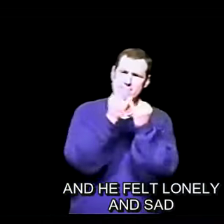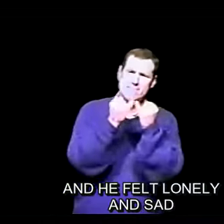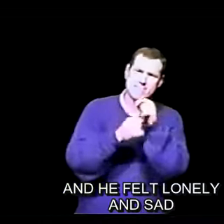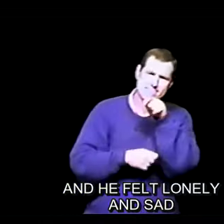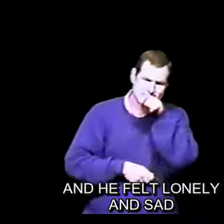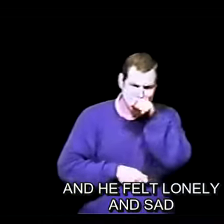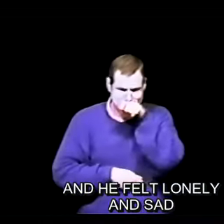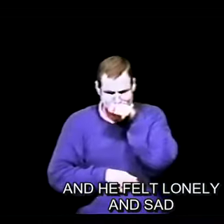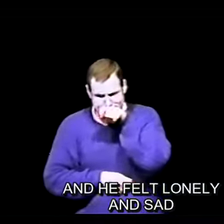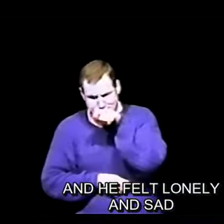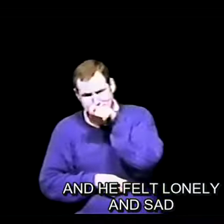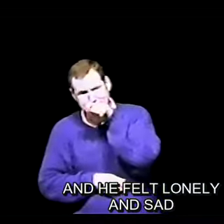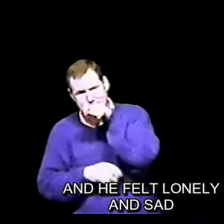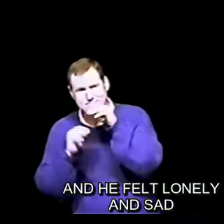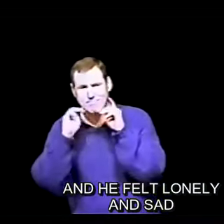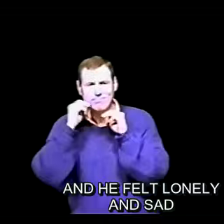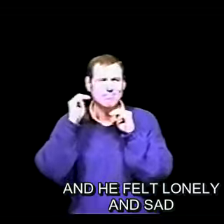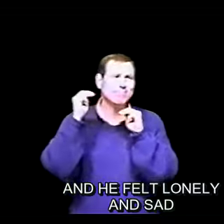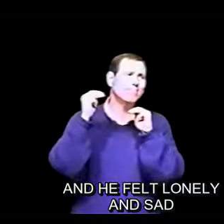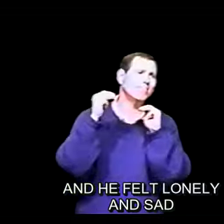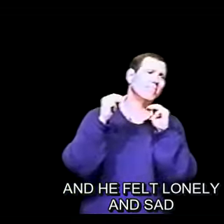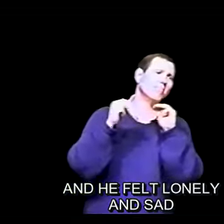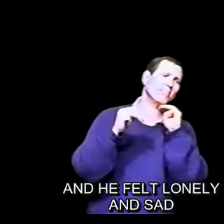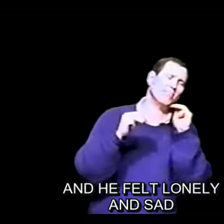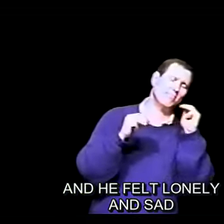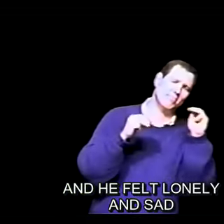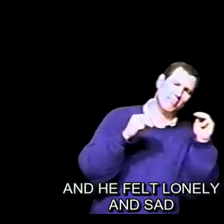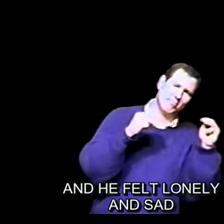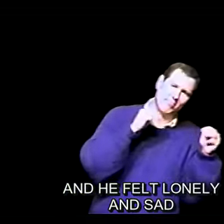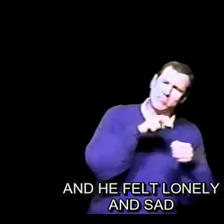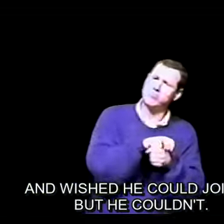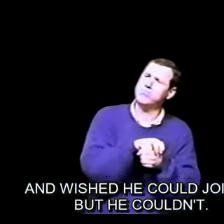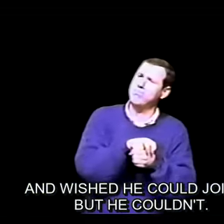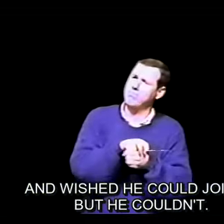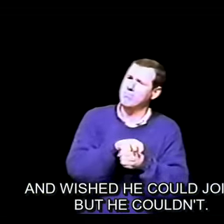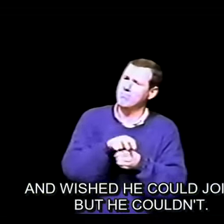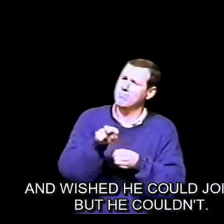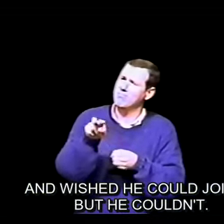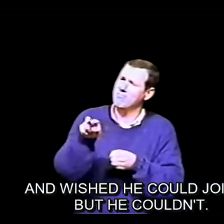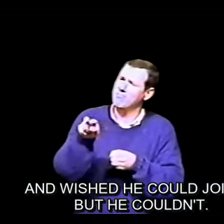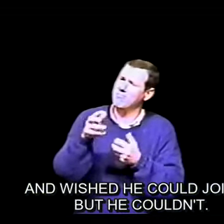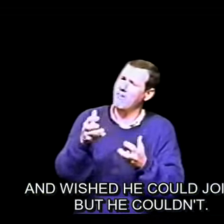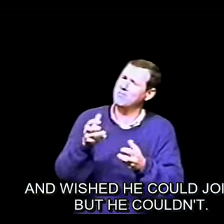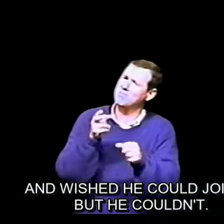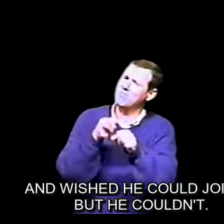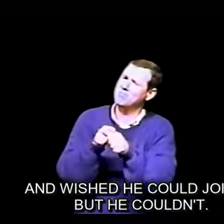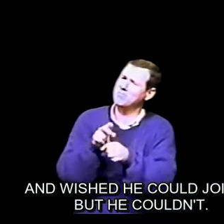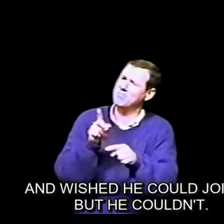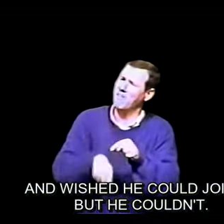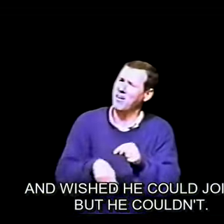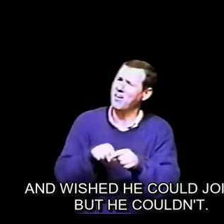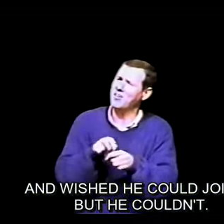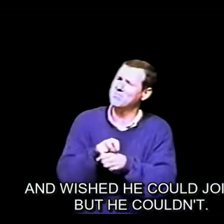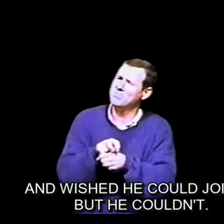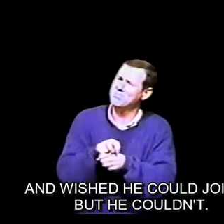lonely and sad and wished he could join in, but he couldn't. He couldn't